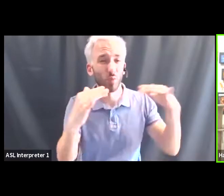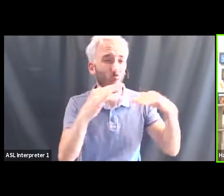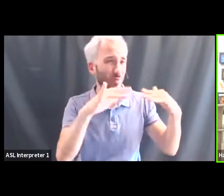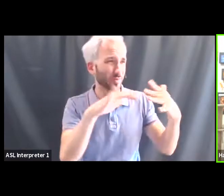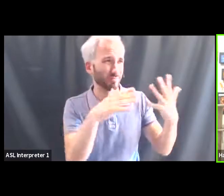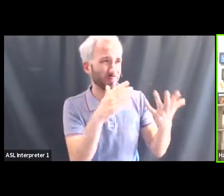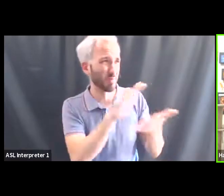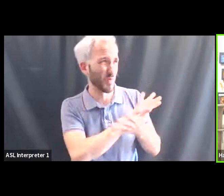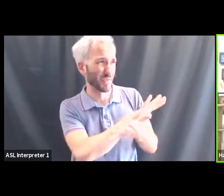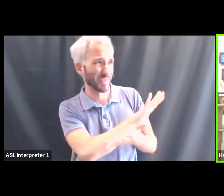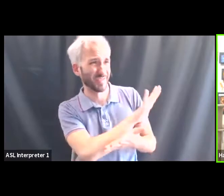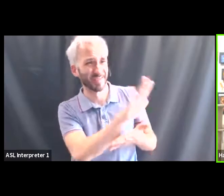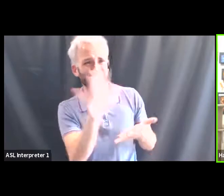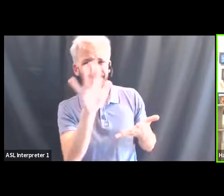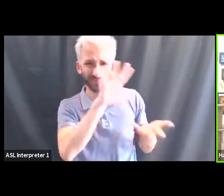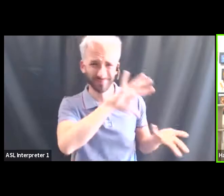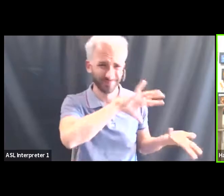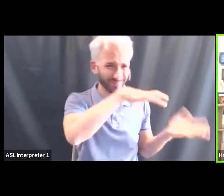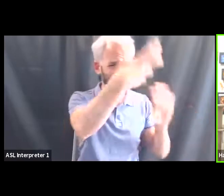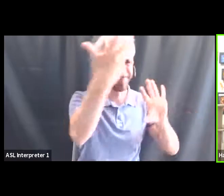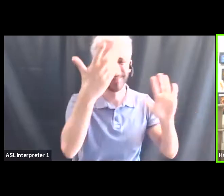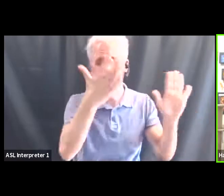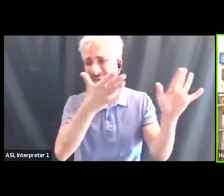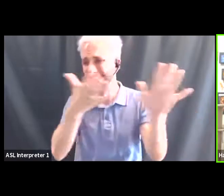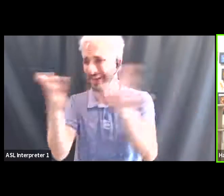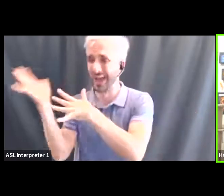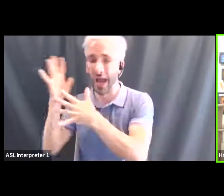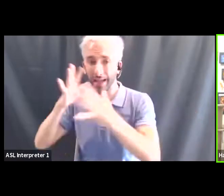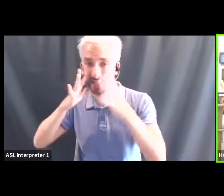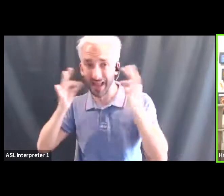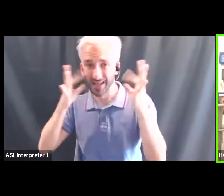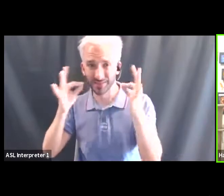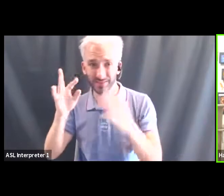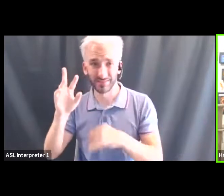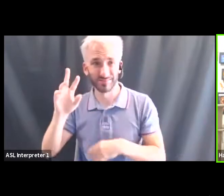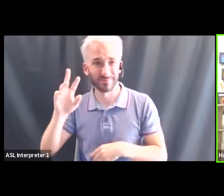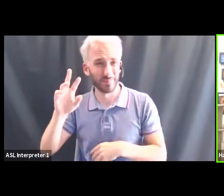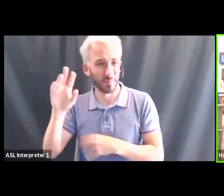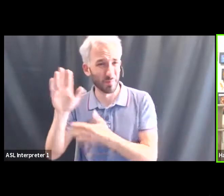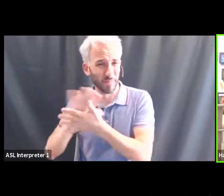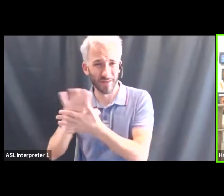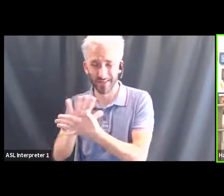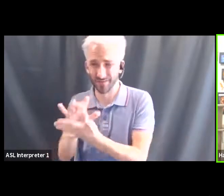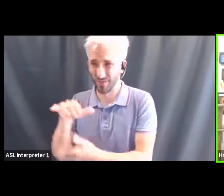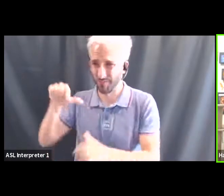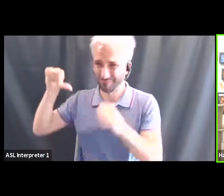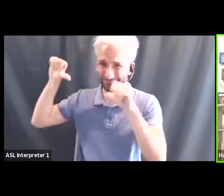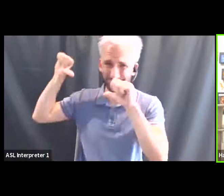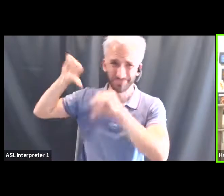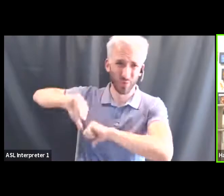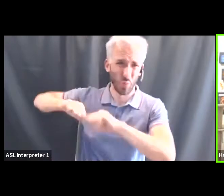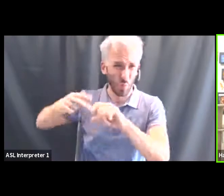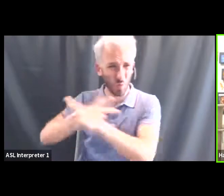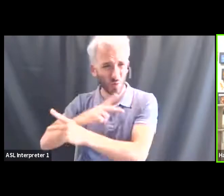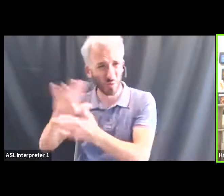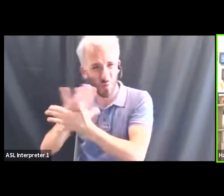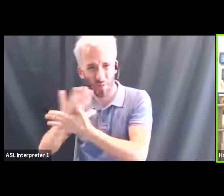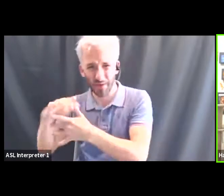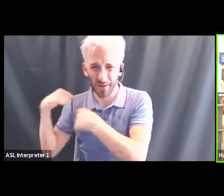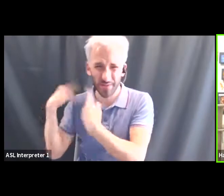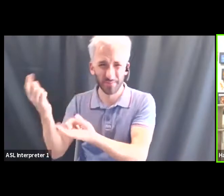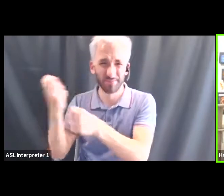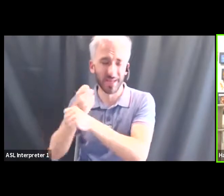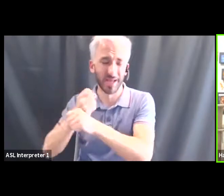scariest movie ever made. So what's the point of living? I have two reasons to keep on keeping on. One